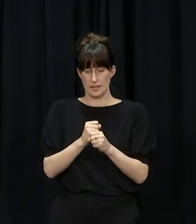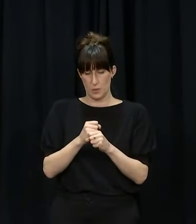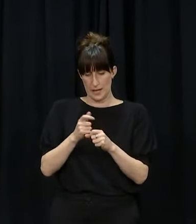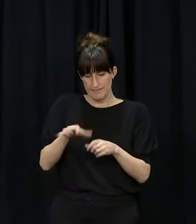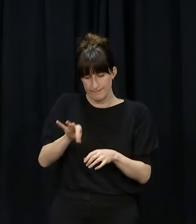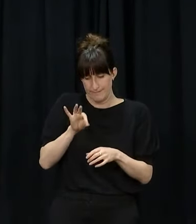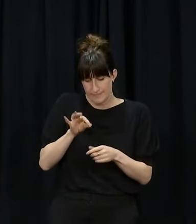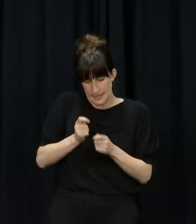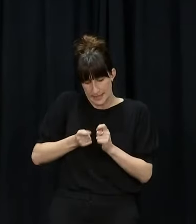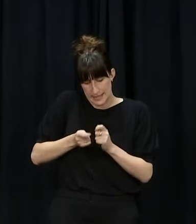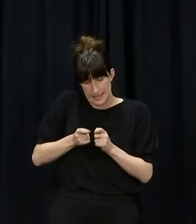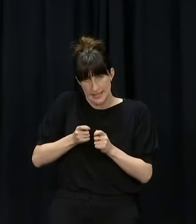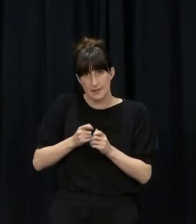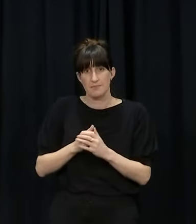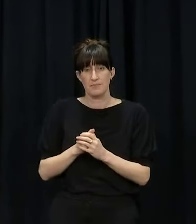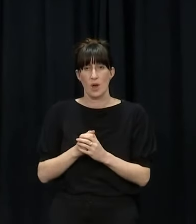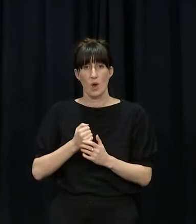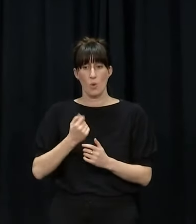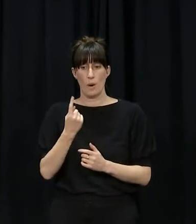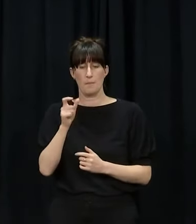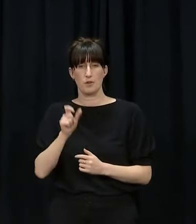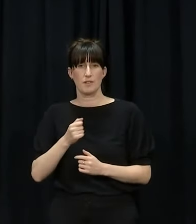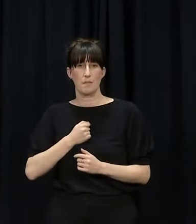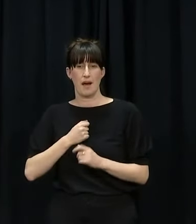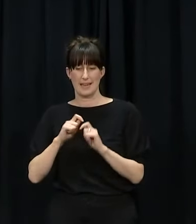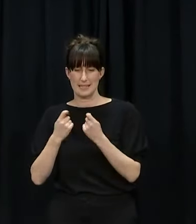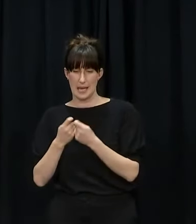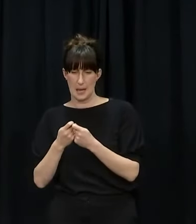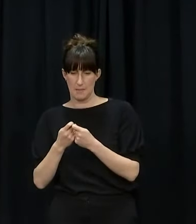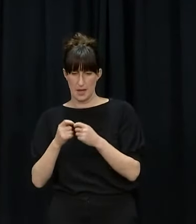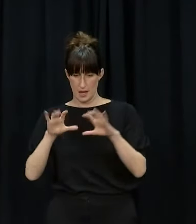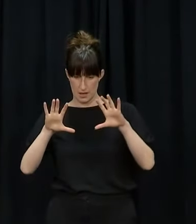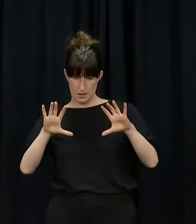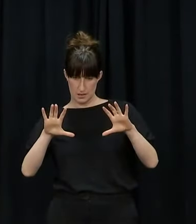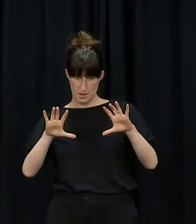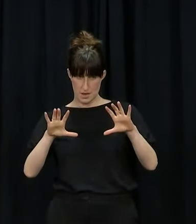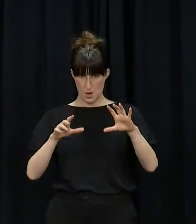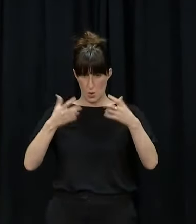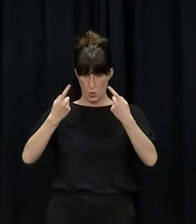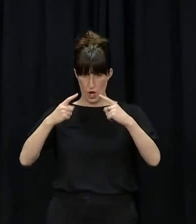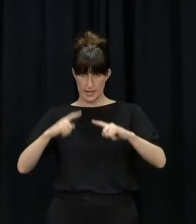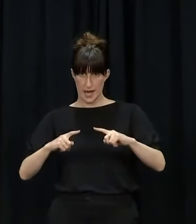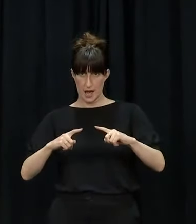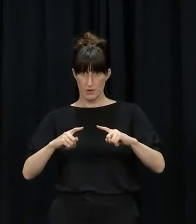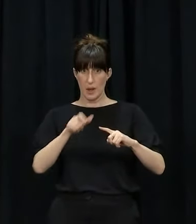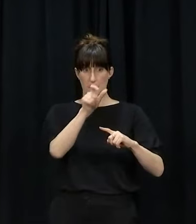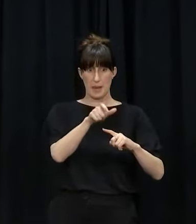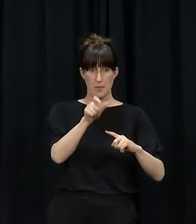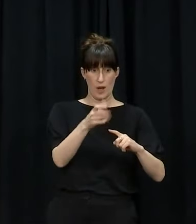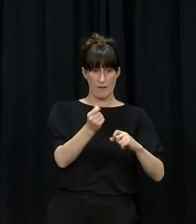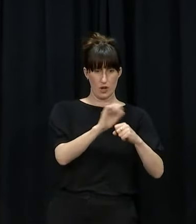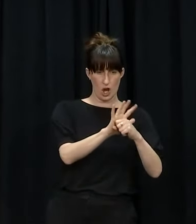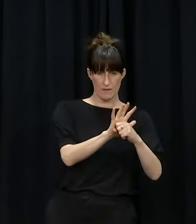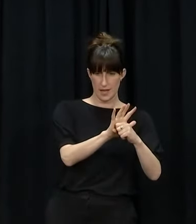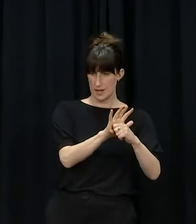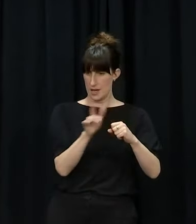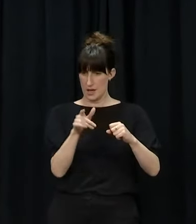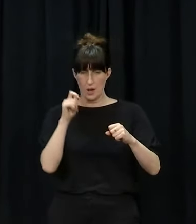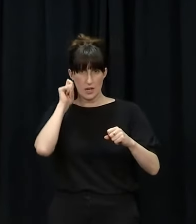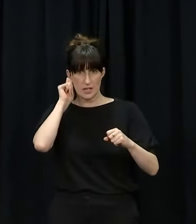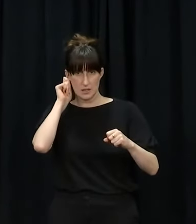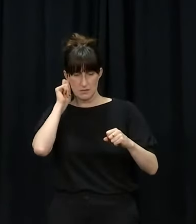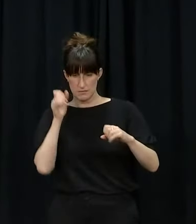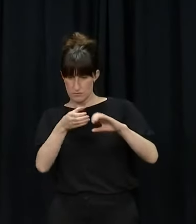I had one of my team just quickly map out the locations of the cases and how those sit with respect to those,